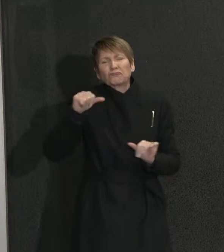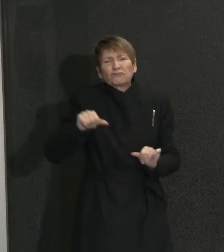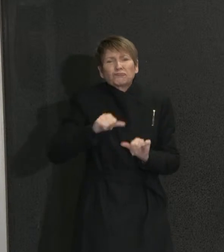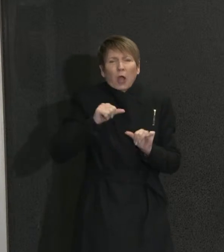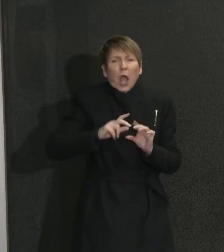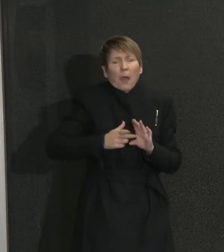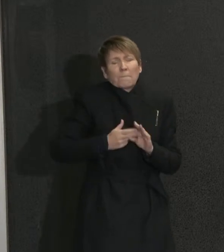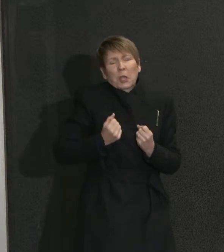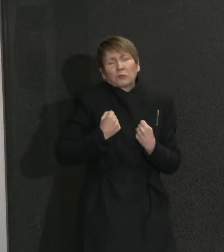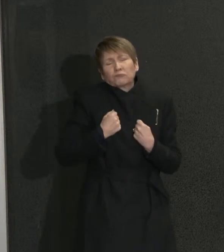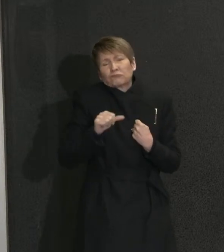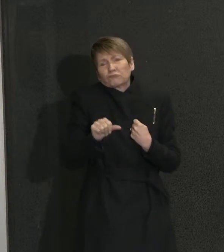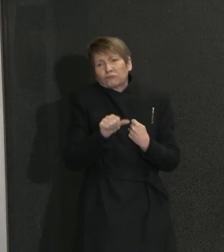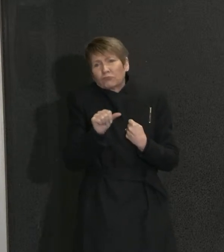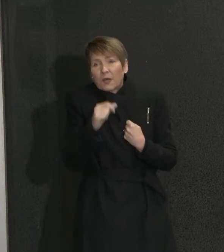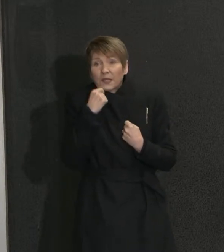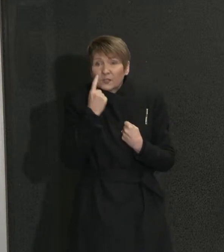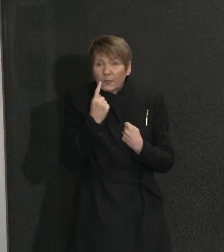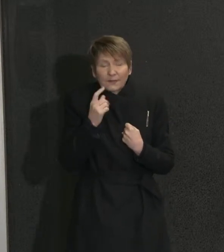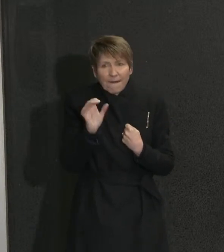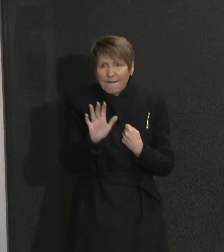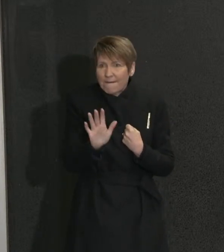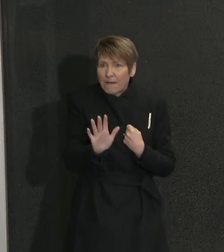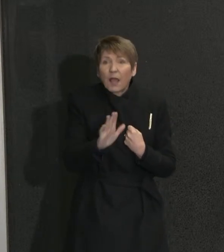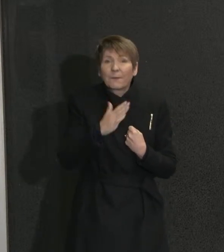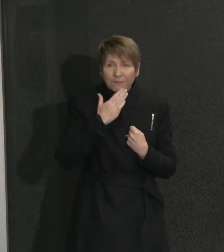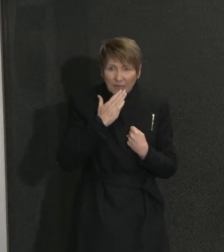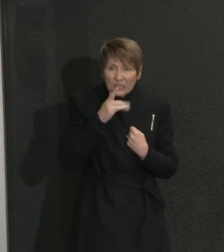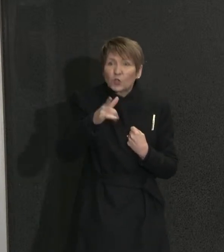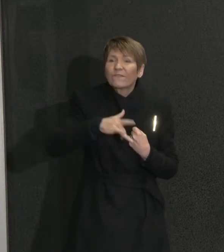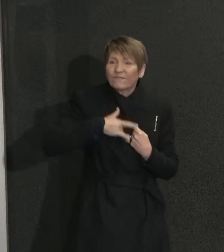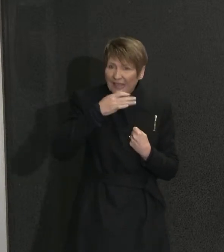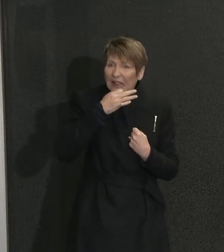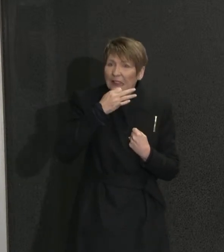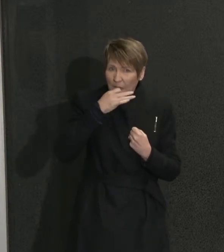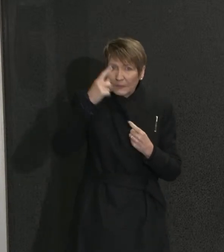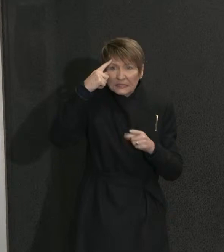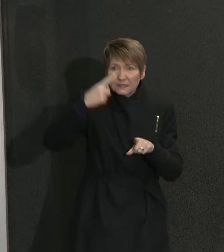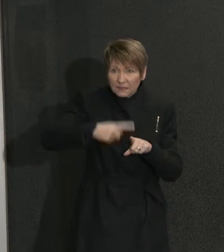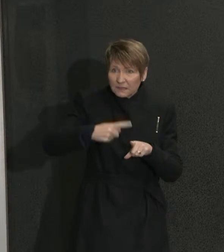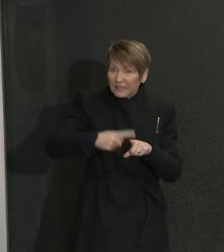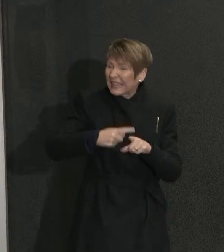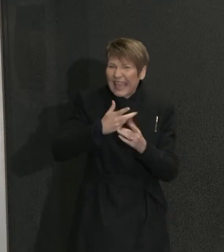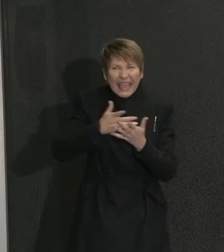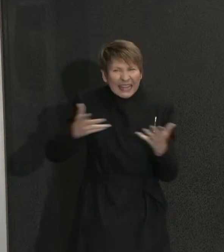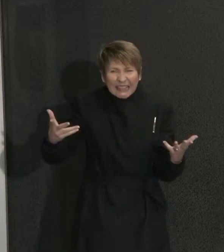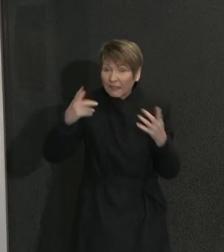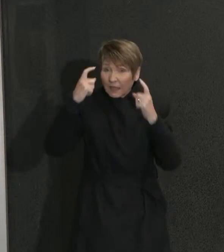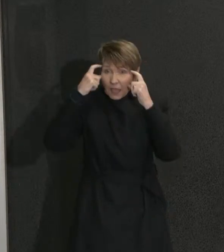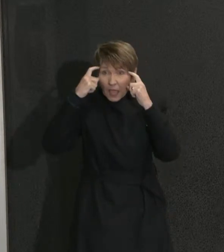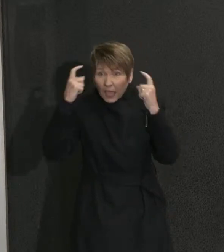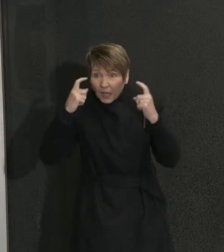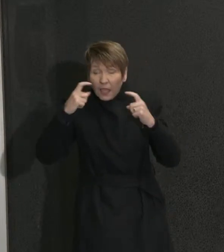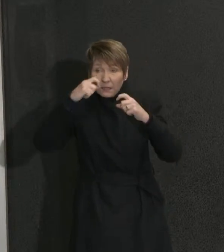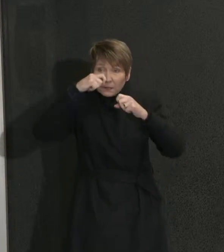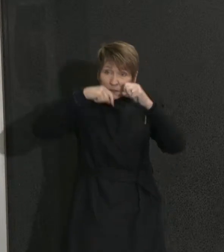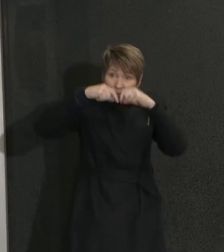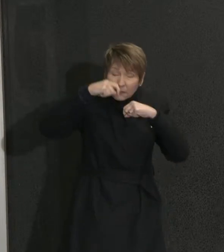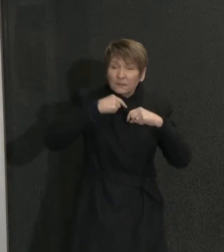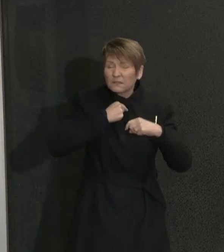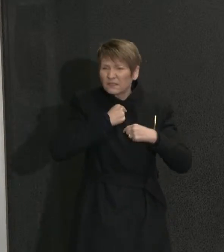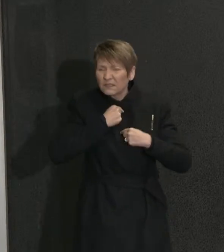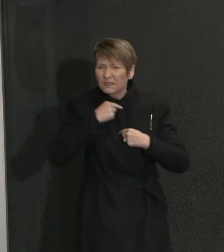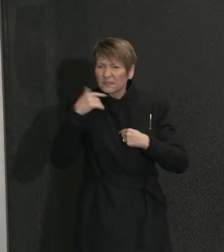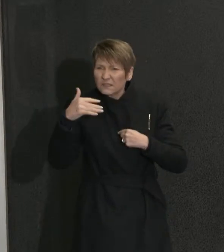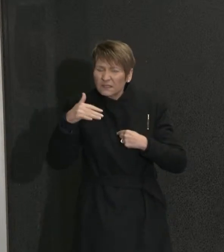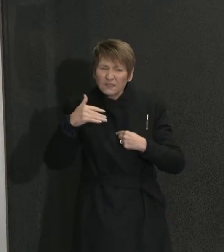symptoms, as you're listening and watching us now. Just before we go to questions, again, I'd be indebted to each of you, if in your bulletins